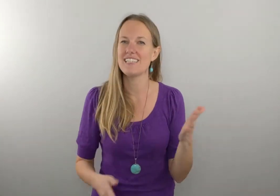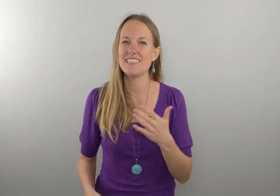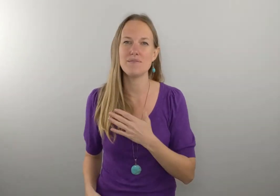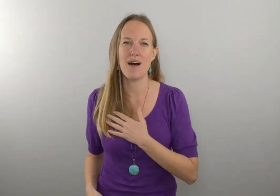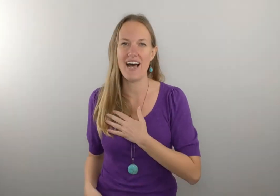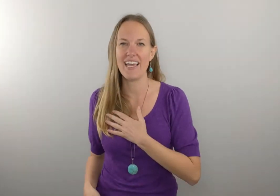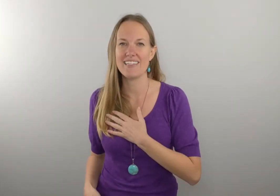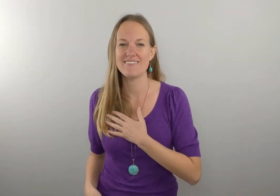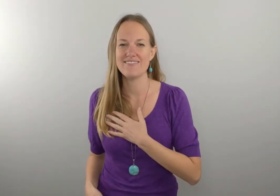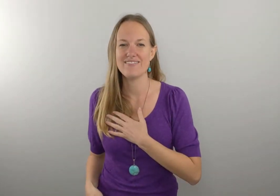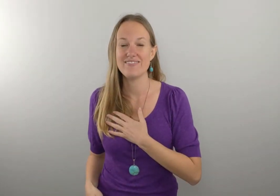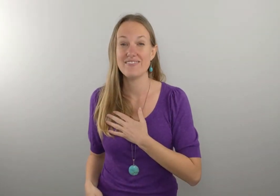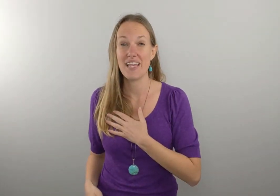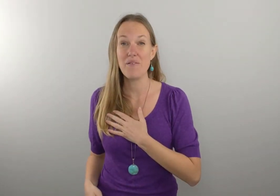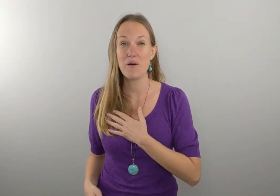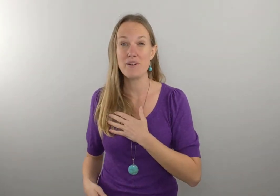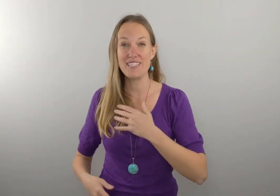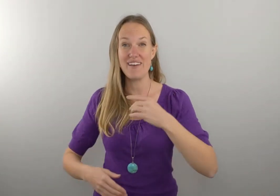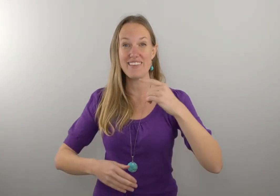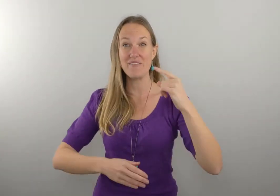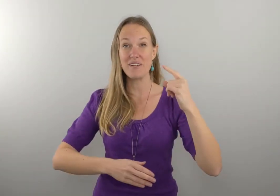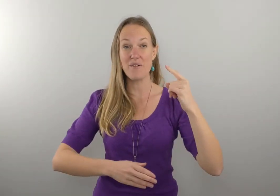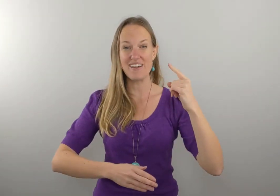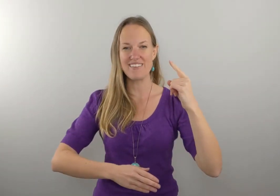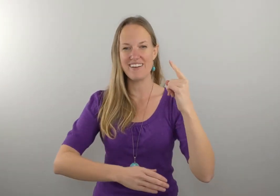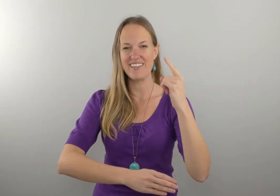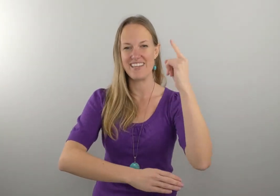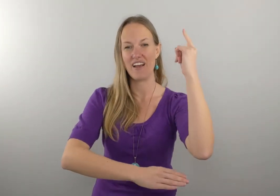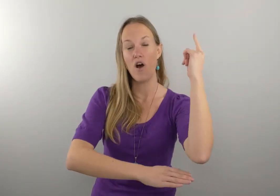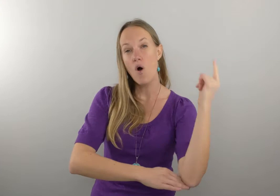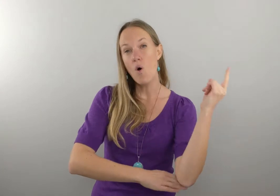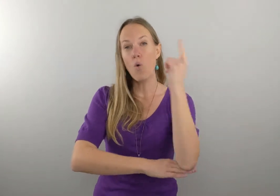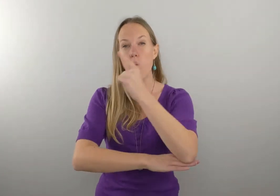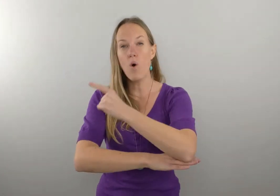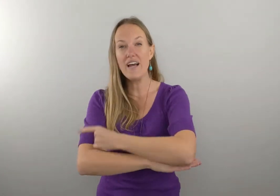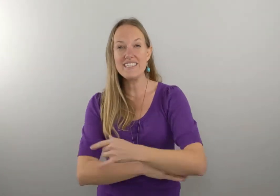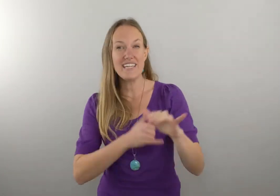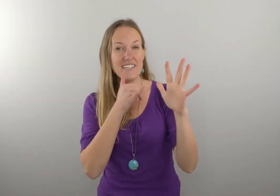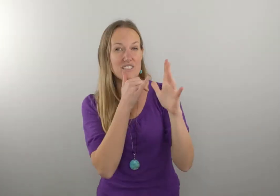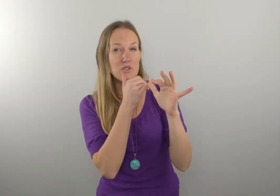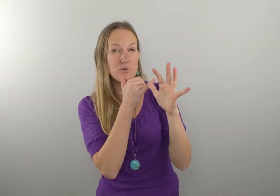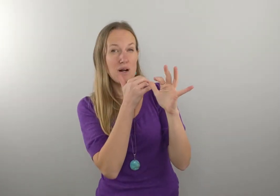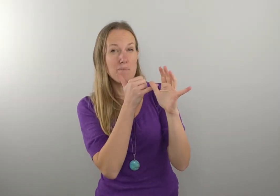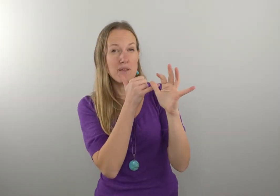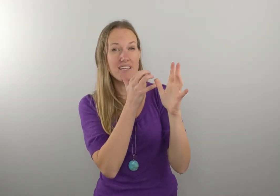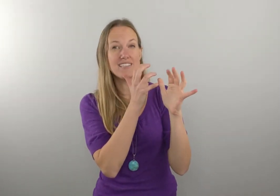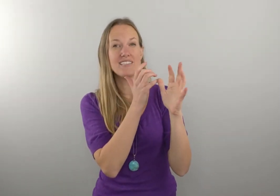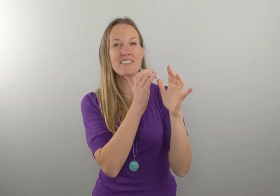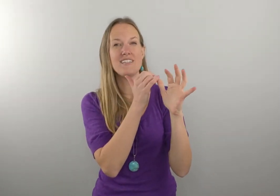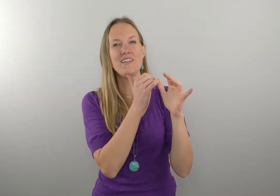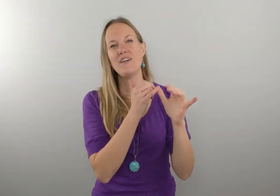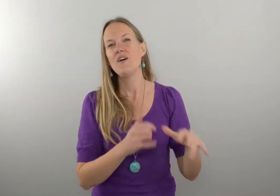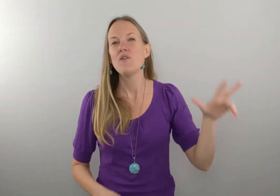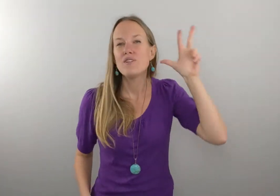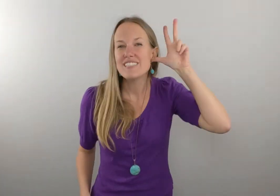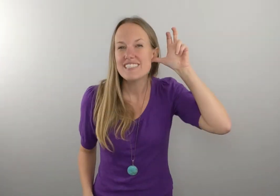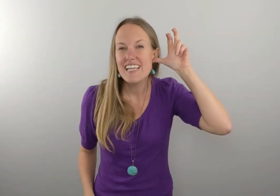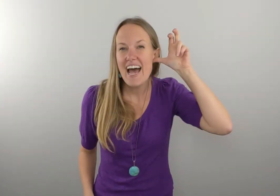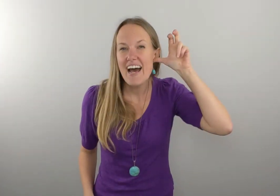is mine. Okay, one more time and then we're going to walk through everything. One day the trumpet will sound